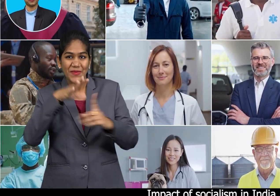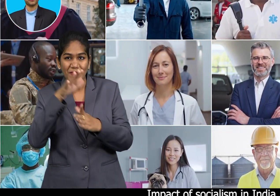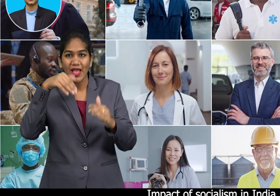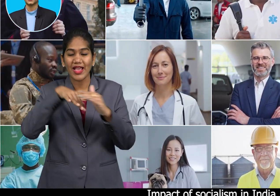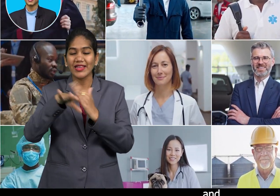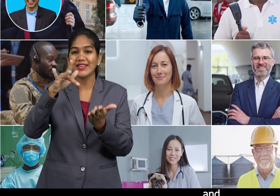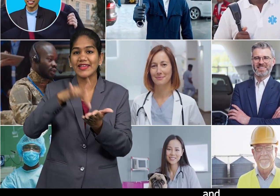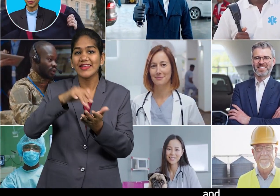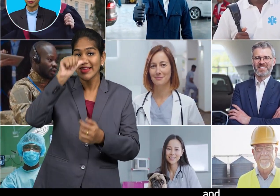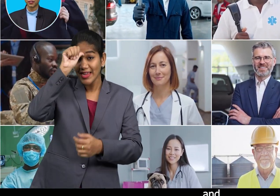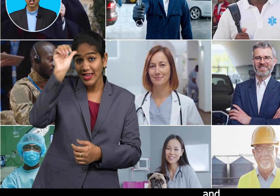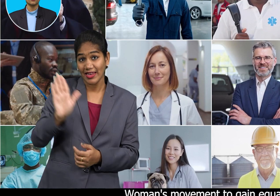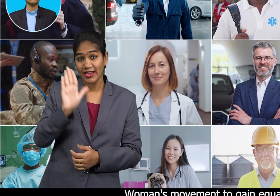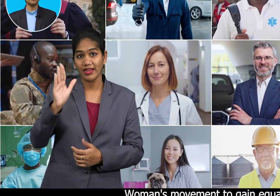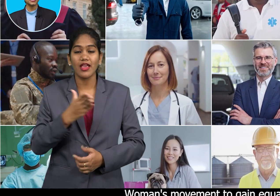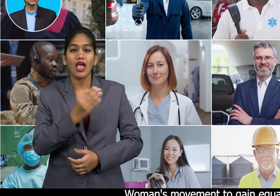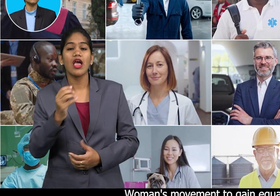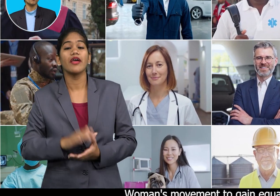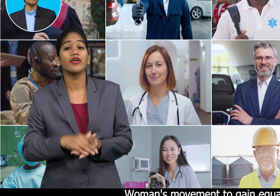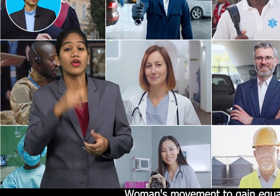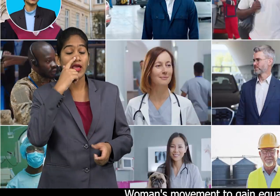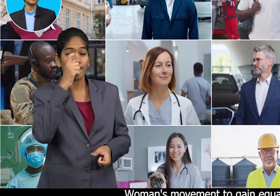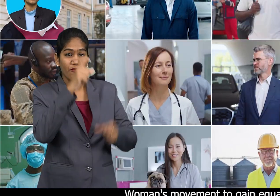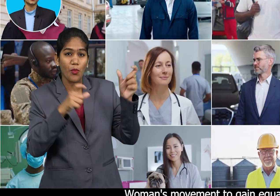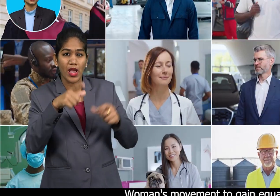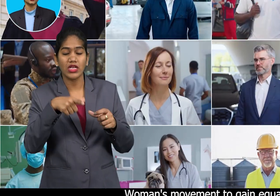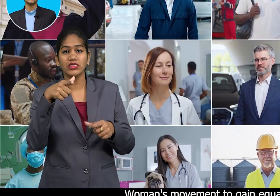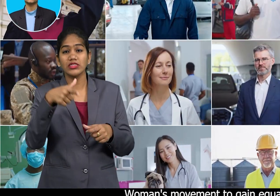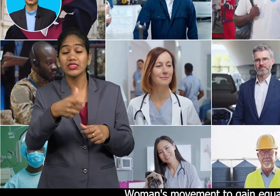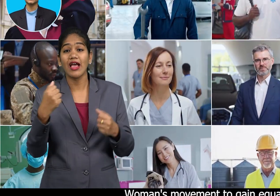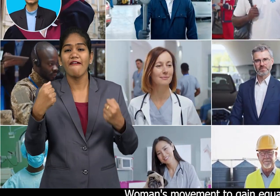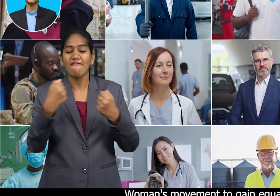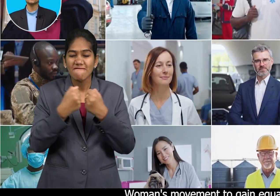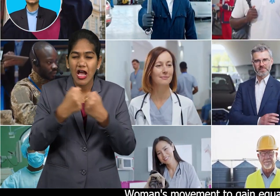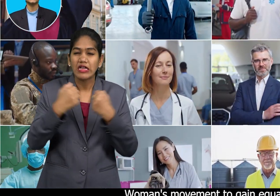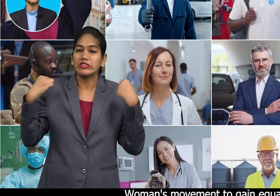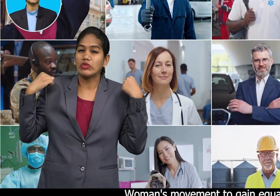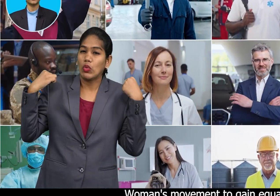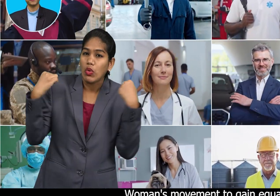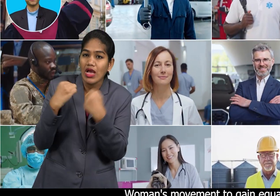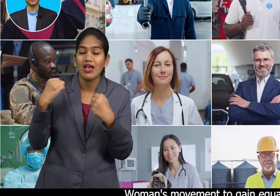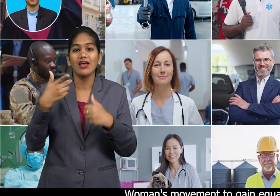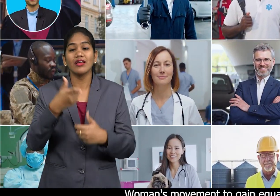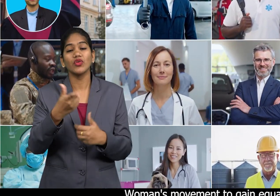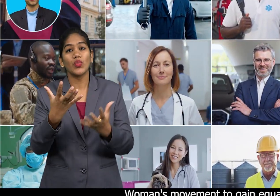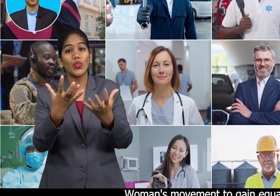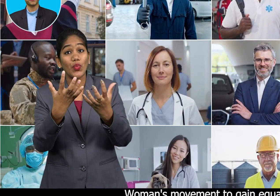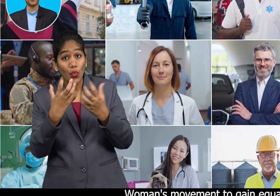and women's movement to gain equality